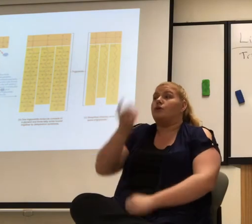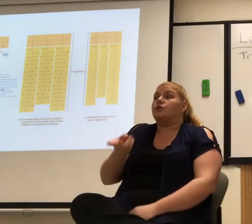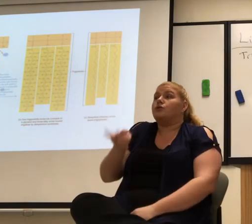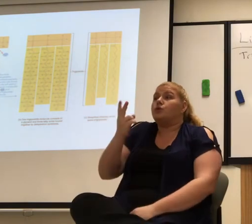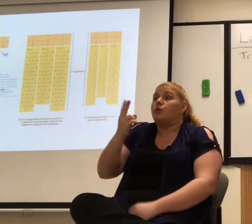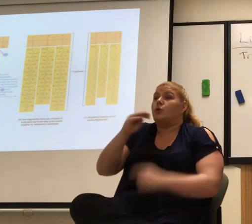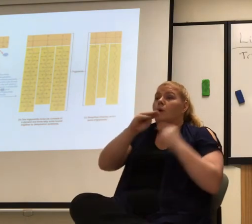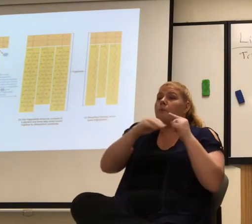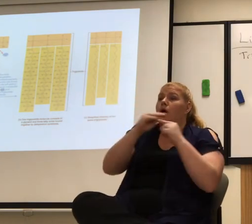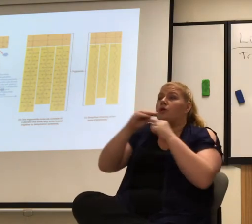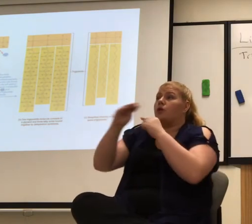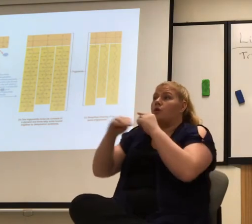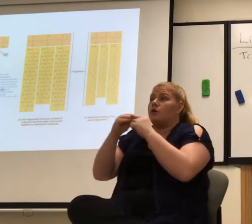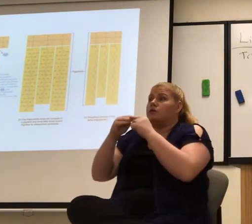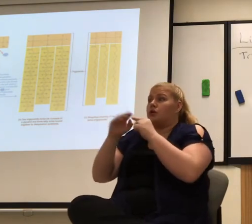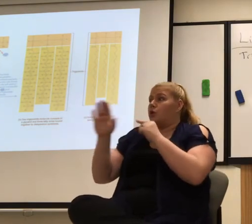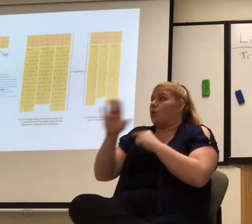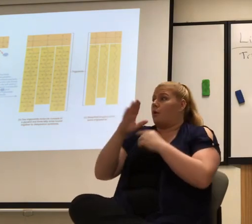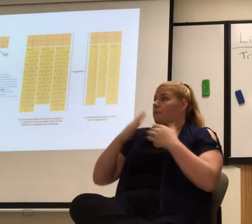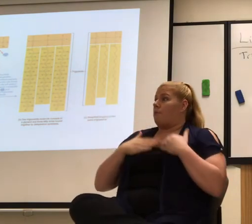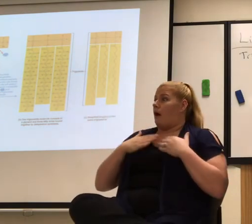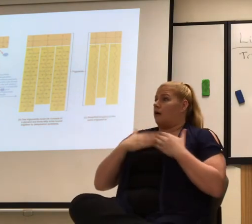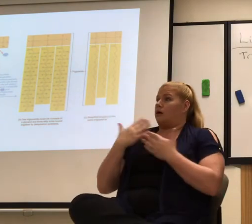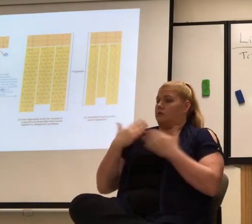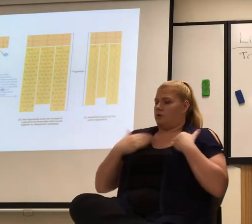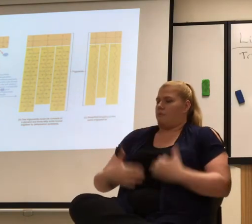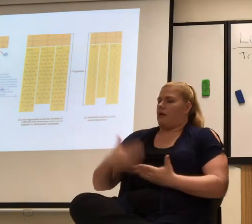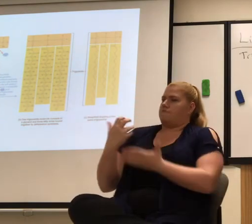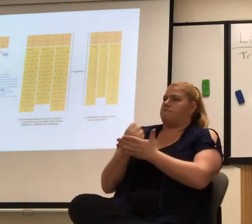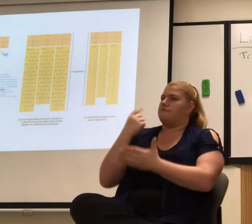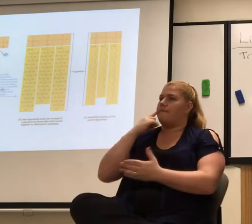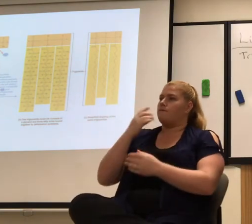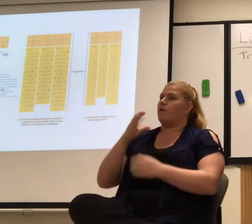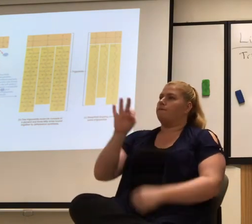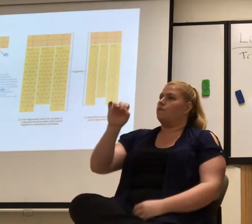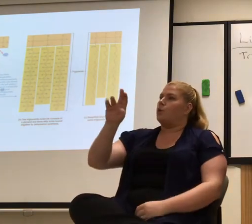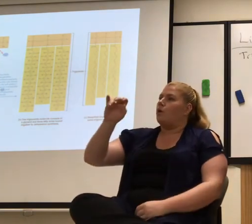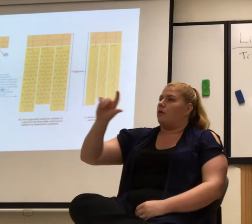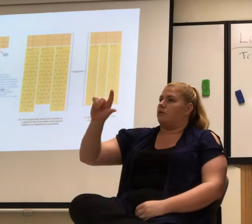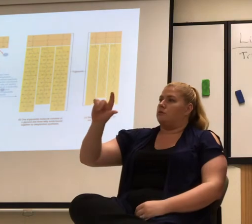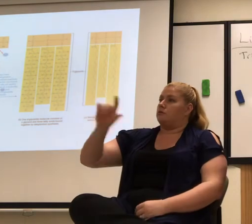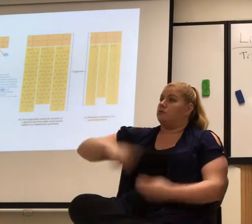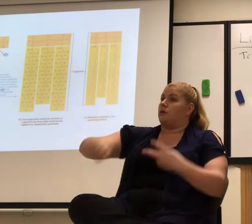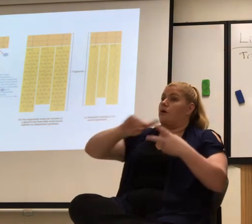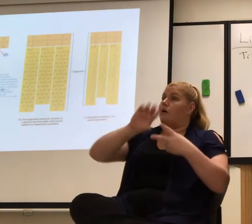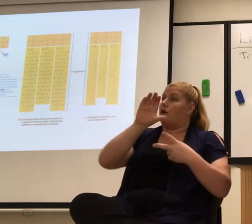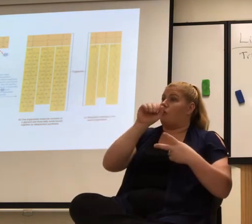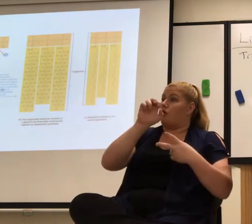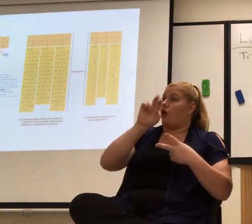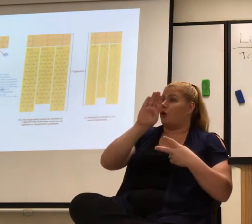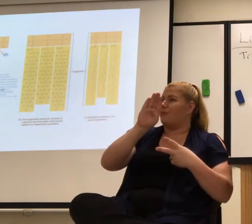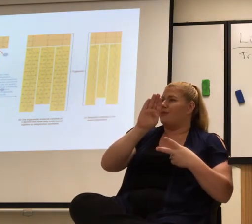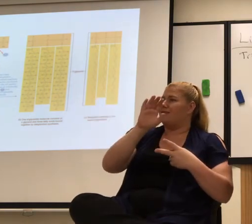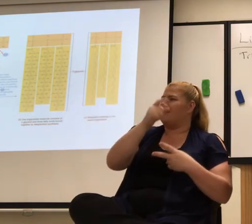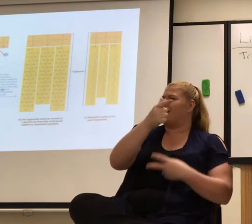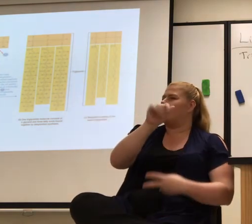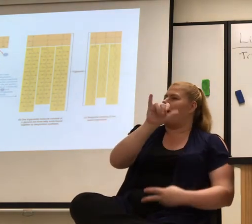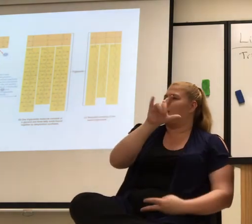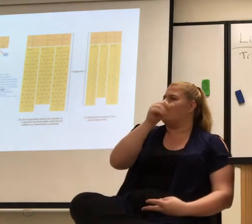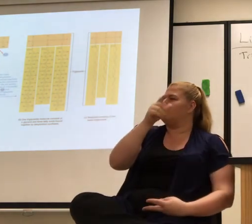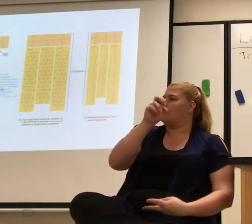your body can use for fuel. One is carb, your glycogen. This is the other one. That's it. There's nothing